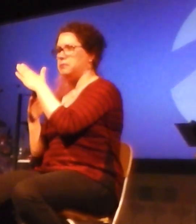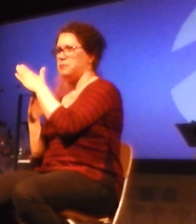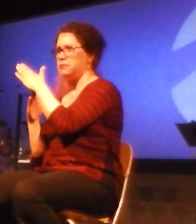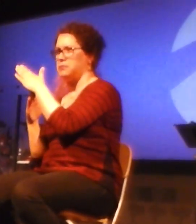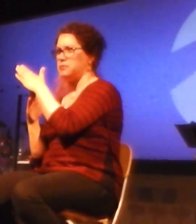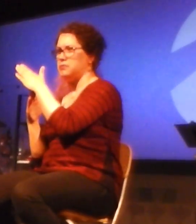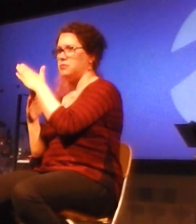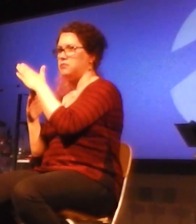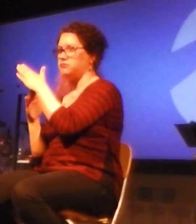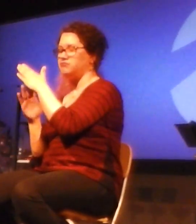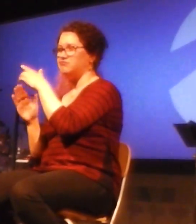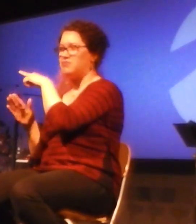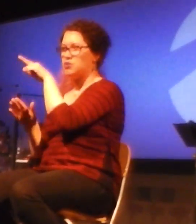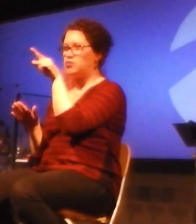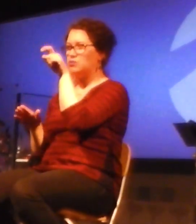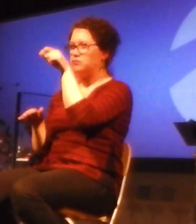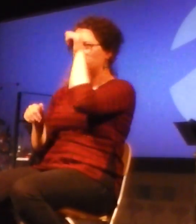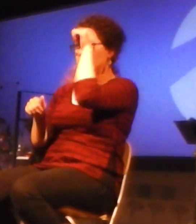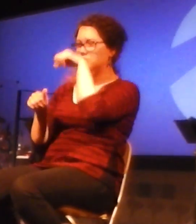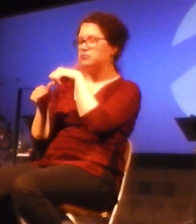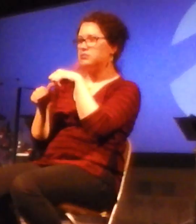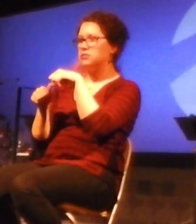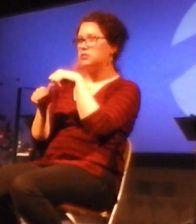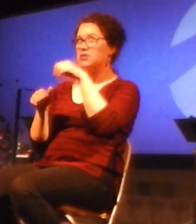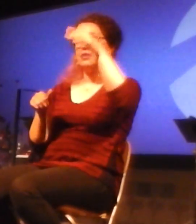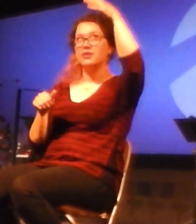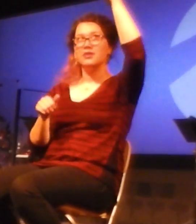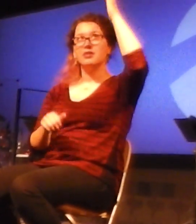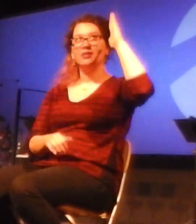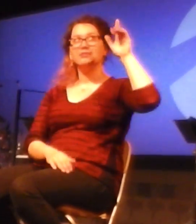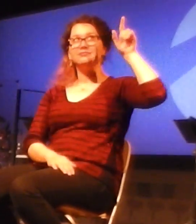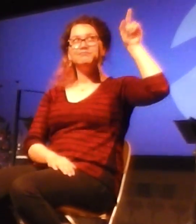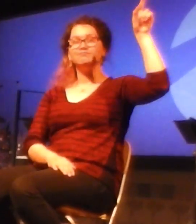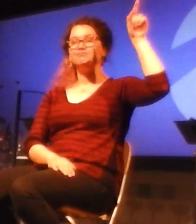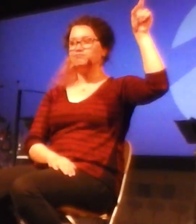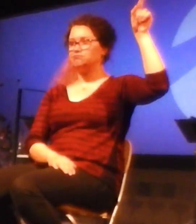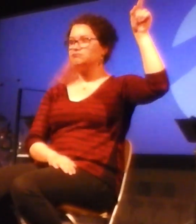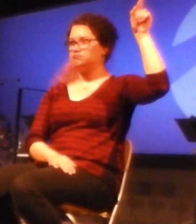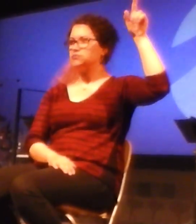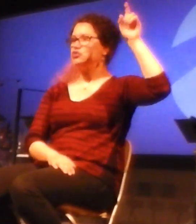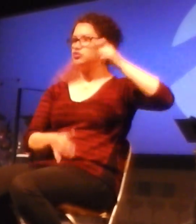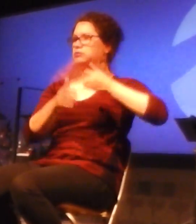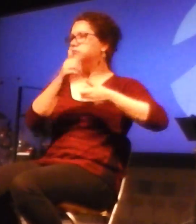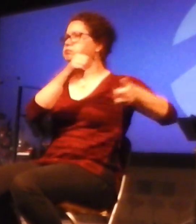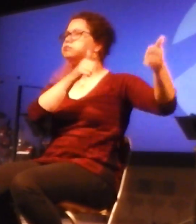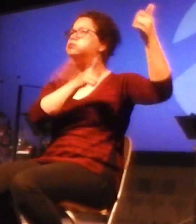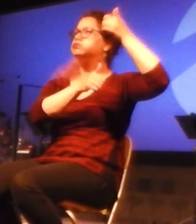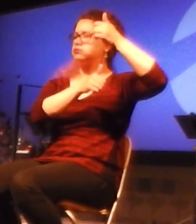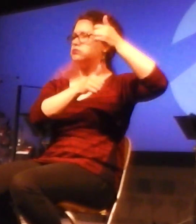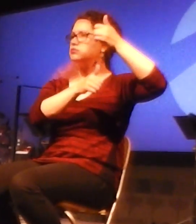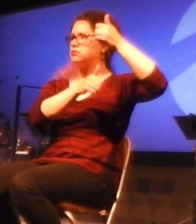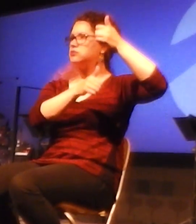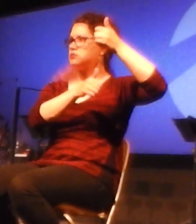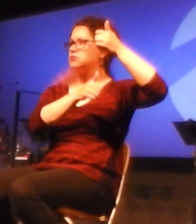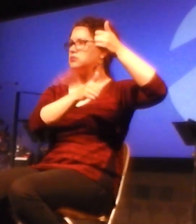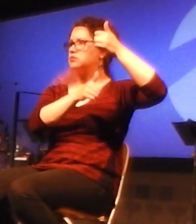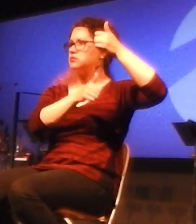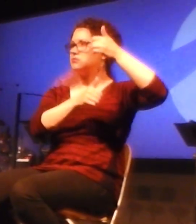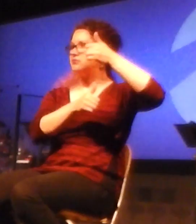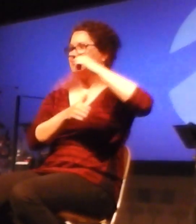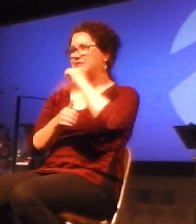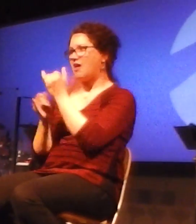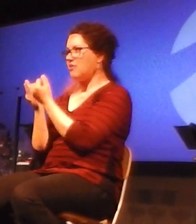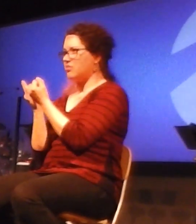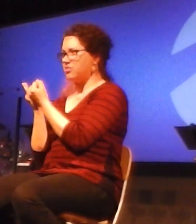to be reminded of the fact that God's voice should be the loudest voice. And so if that's you, maybe